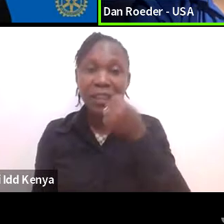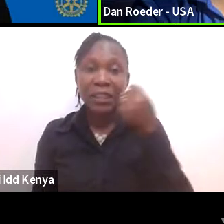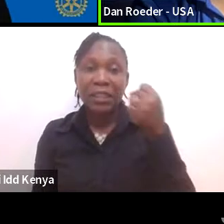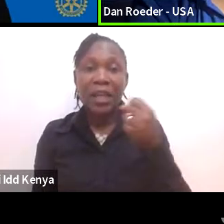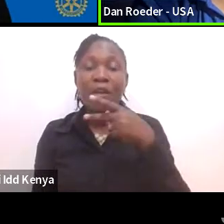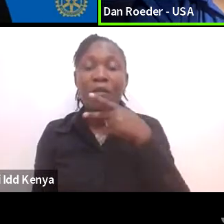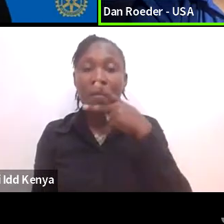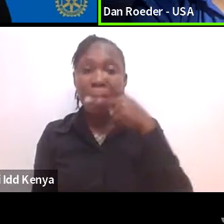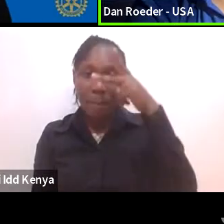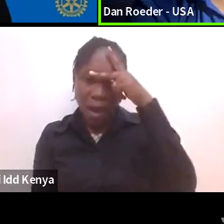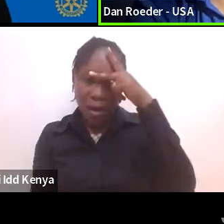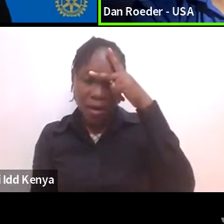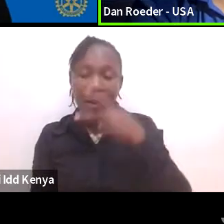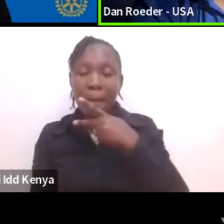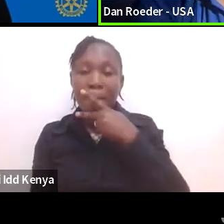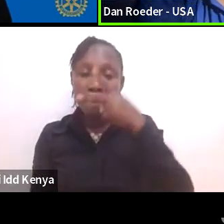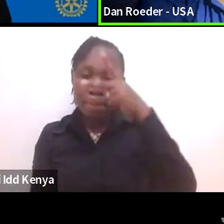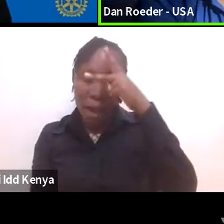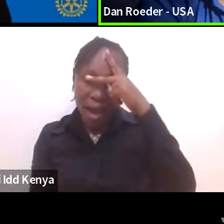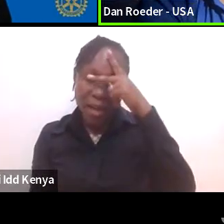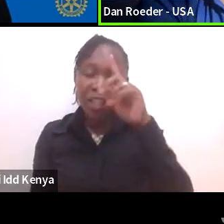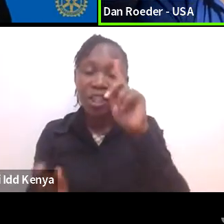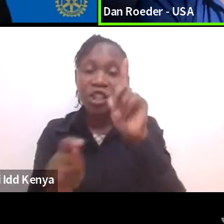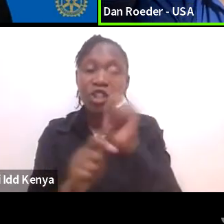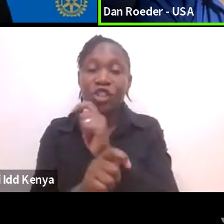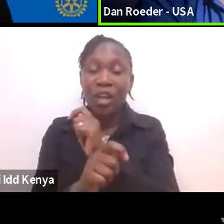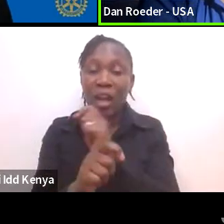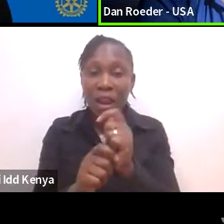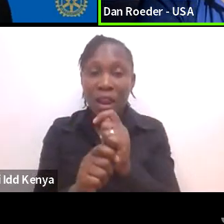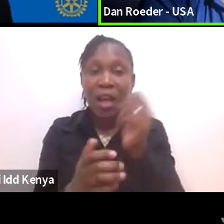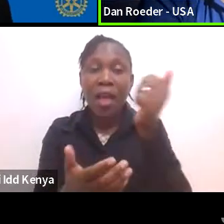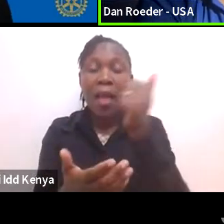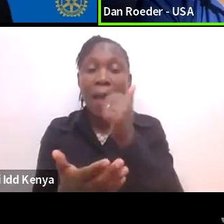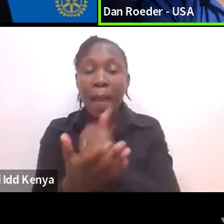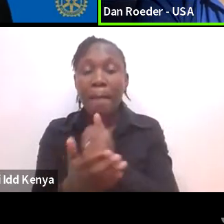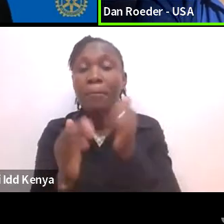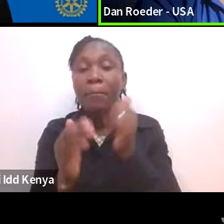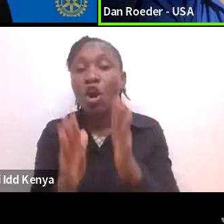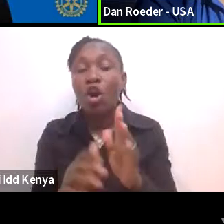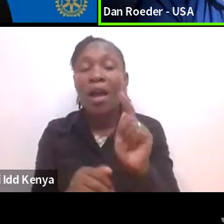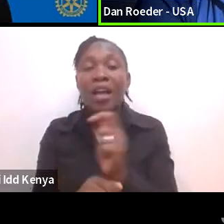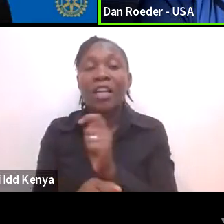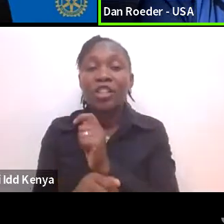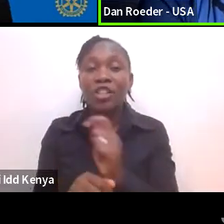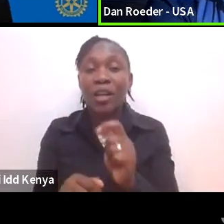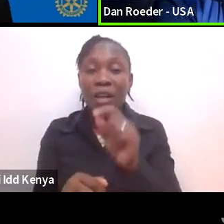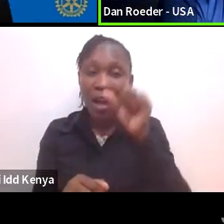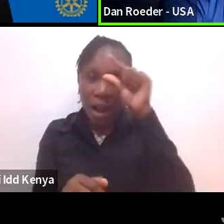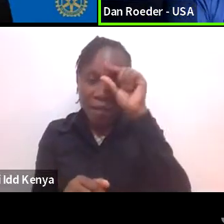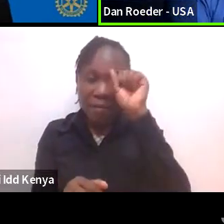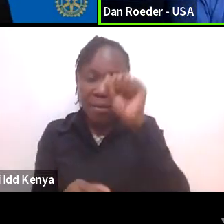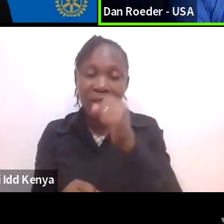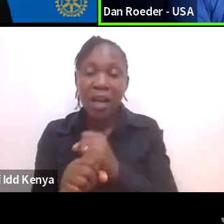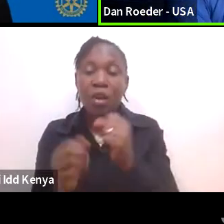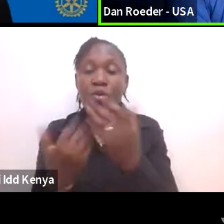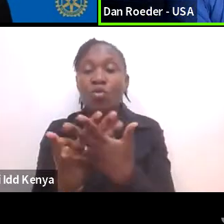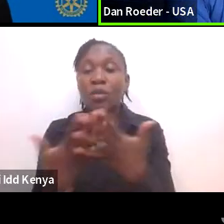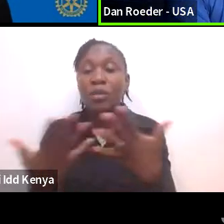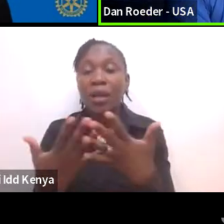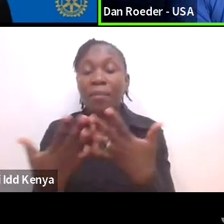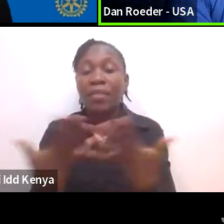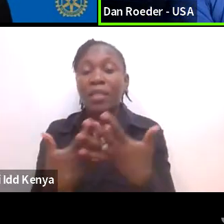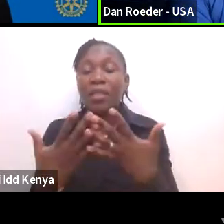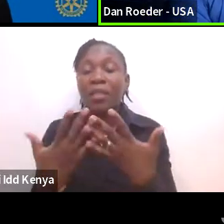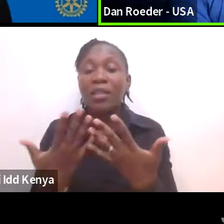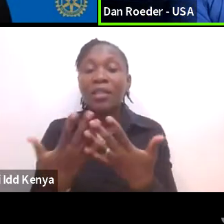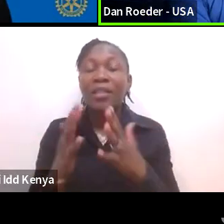parent and community trainings and employer trainings is also something the government can really do, because this is honestly where a major